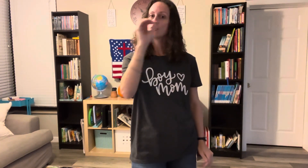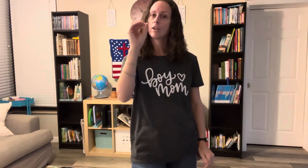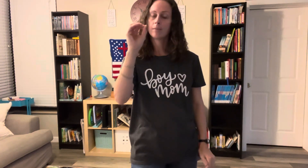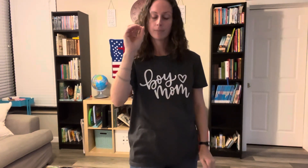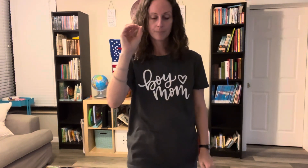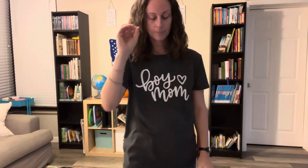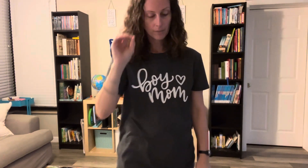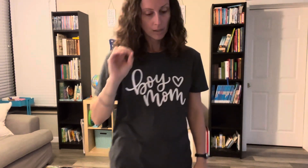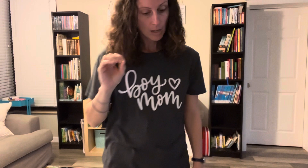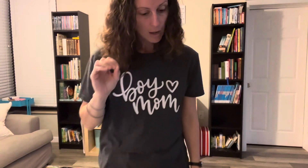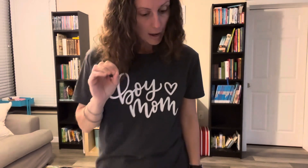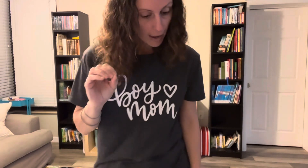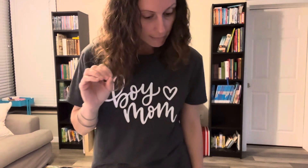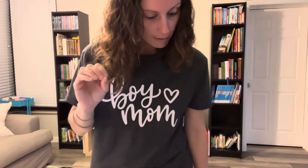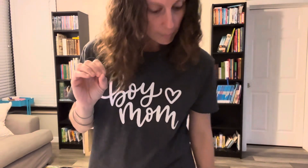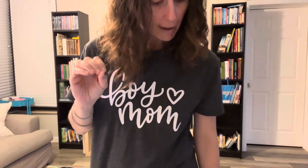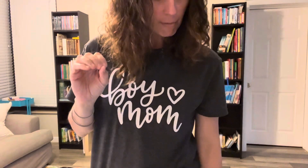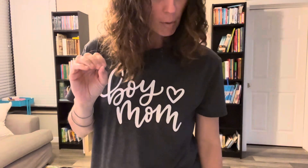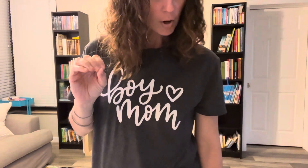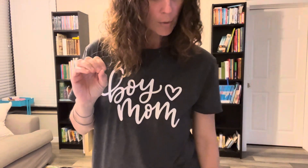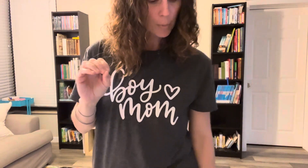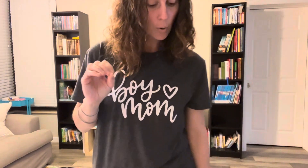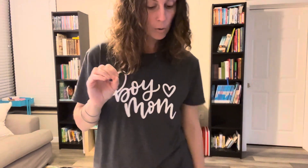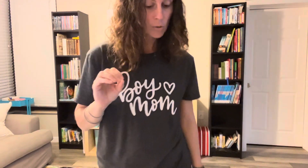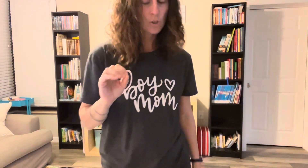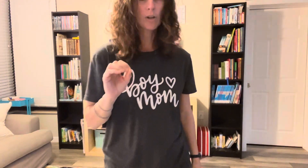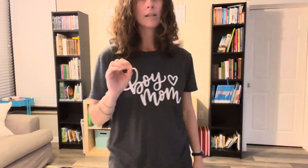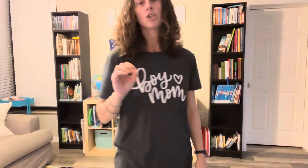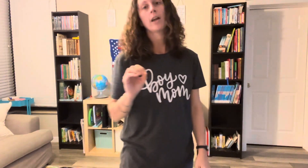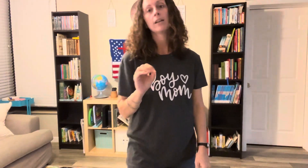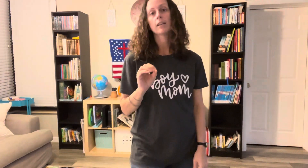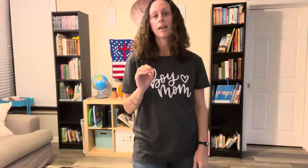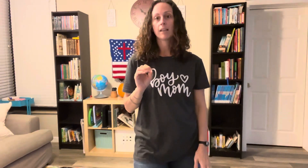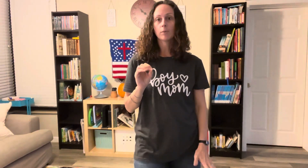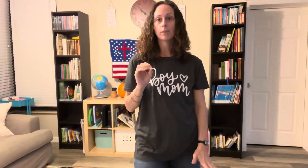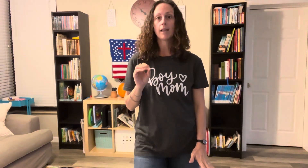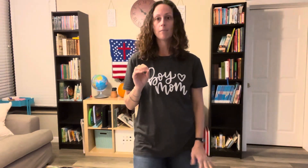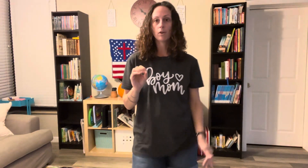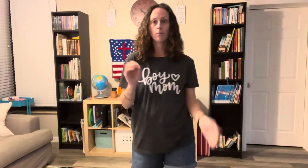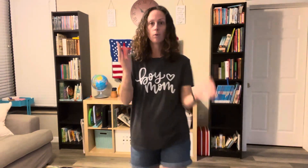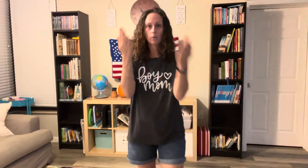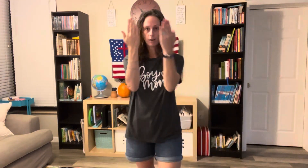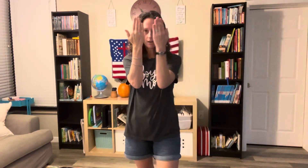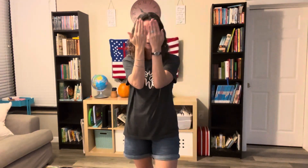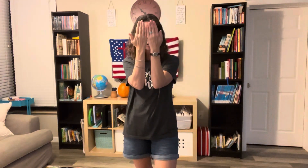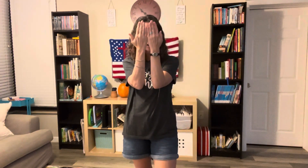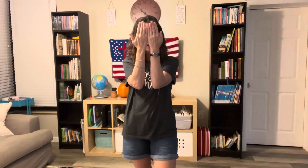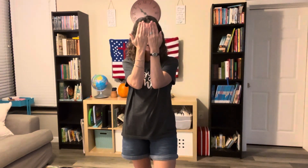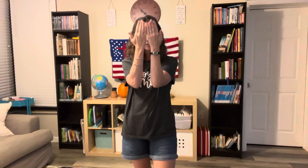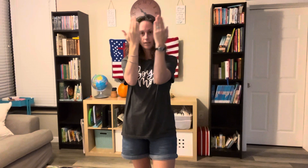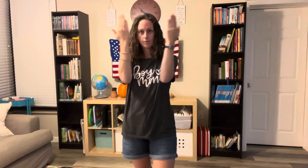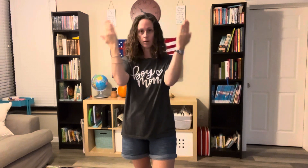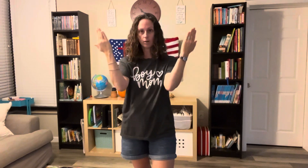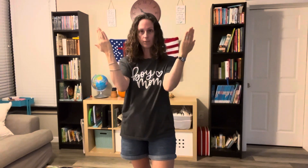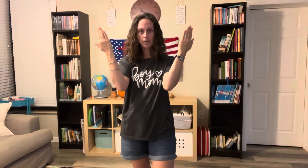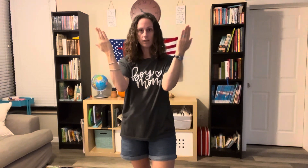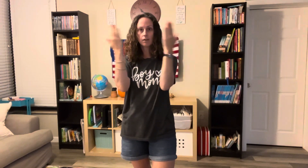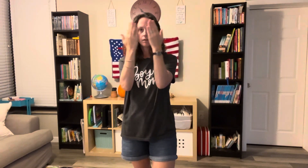shape. And then we have Marco Polo's Journey to China, kind of like we're playing Marco Polo. We're gonna hide our eyes and we're gonna pink.